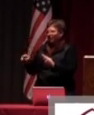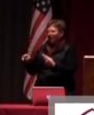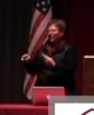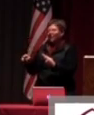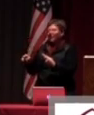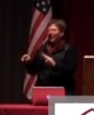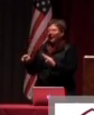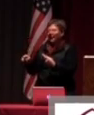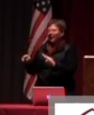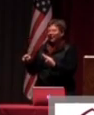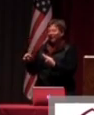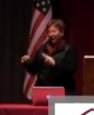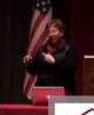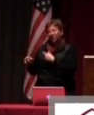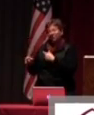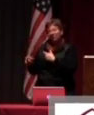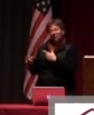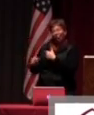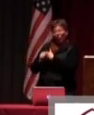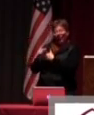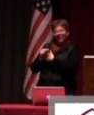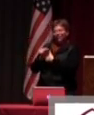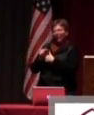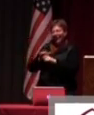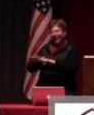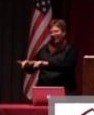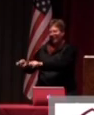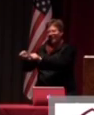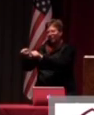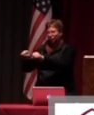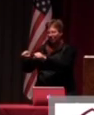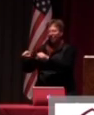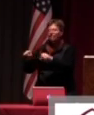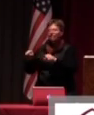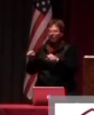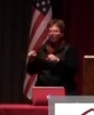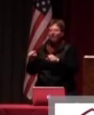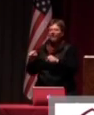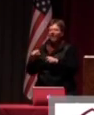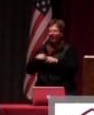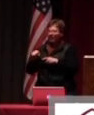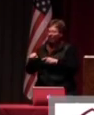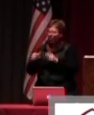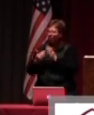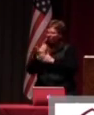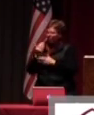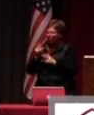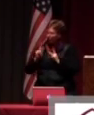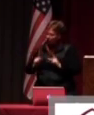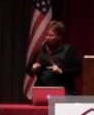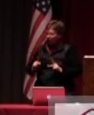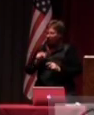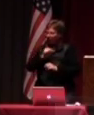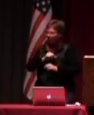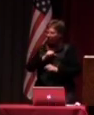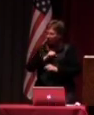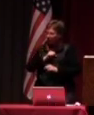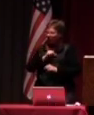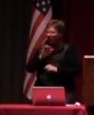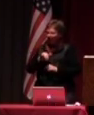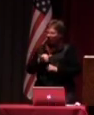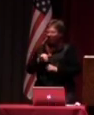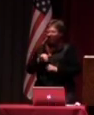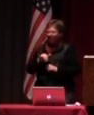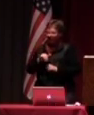several moments by invasion. But at the same time, he embodied this very particular and very modern sort of personal authority that had been forged